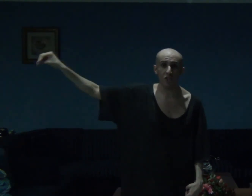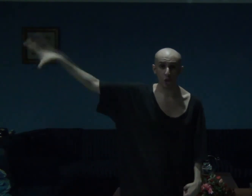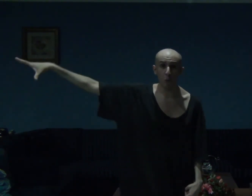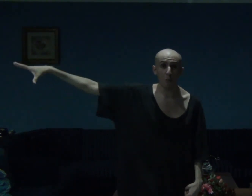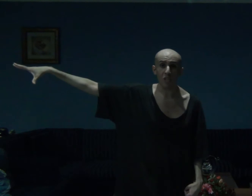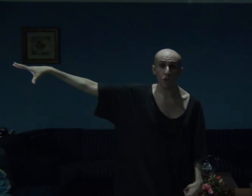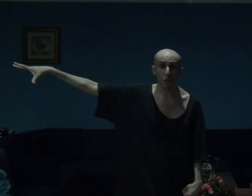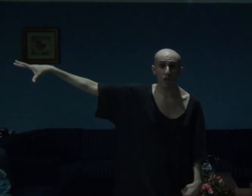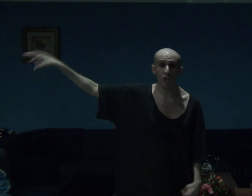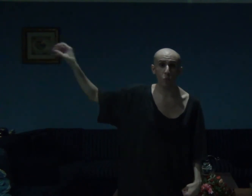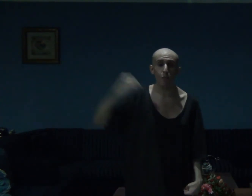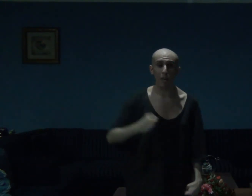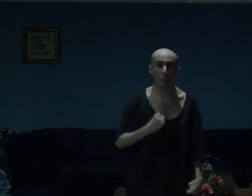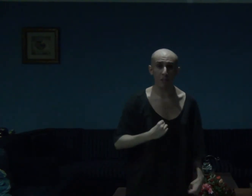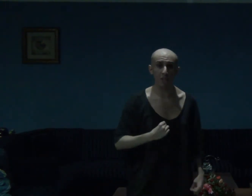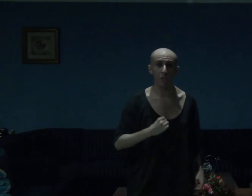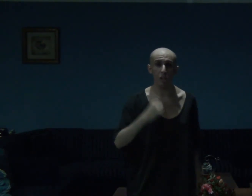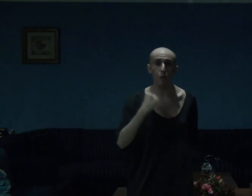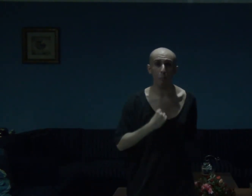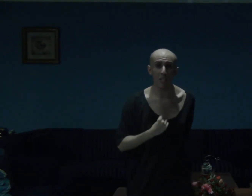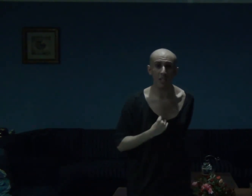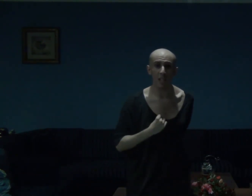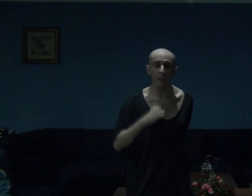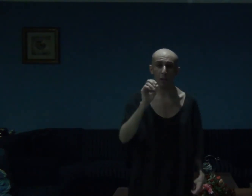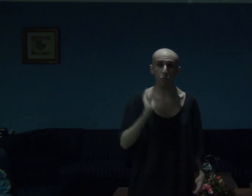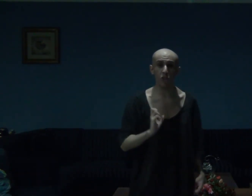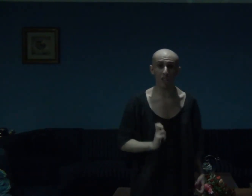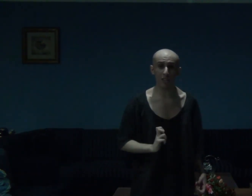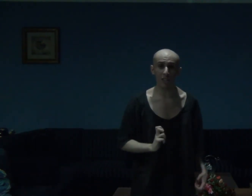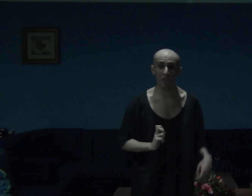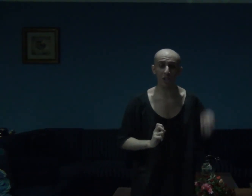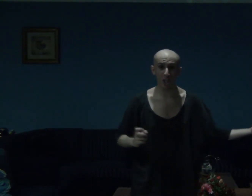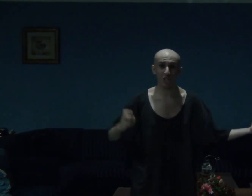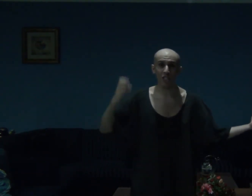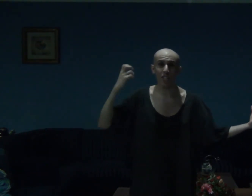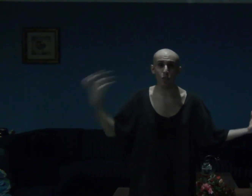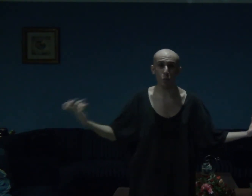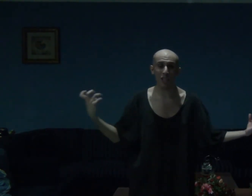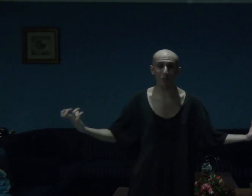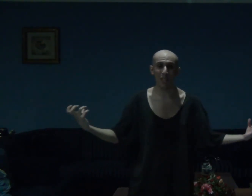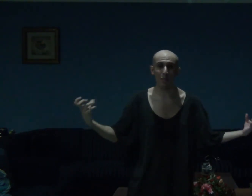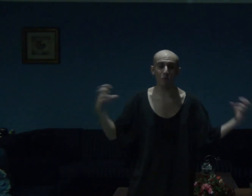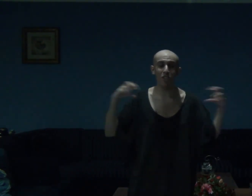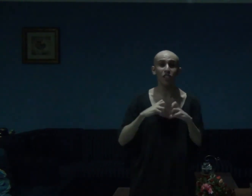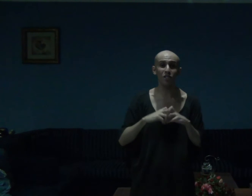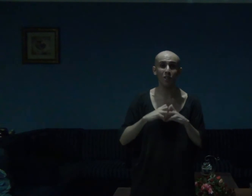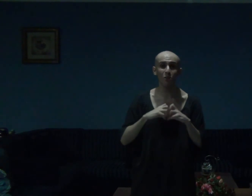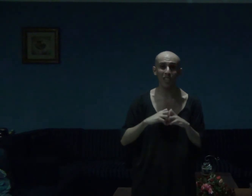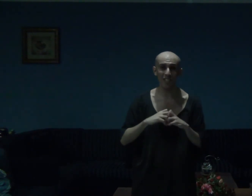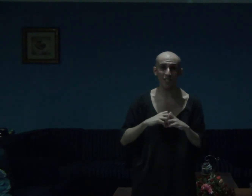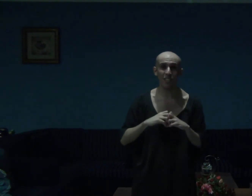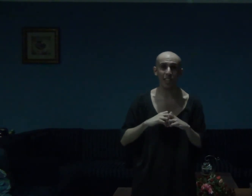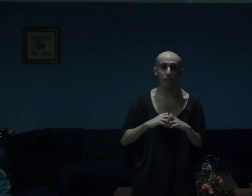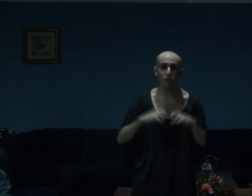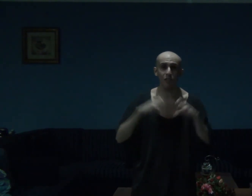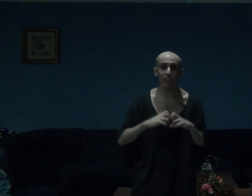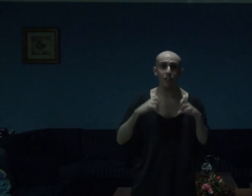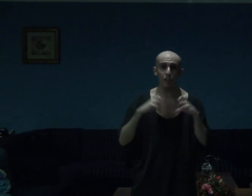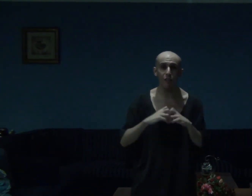so mediocre in my personal opinion. But regardless, Jessie and Rick Grimes, these two guys and gals, fell in love with